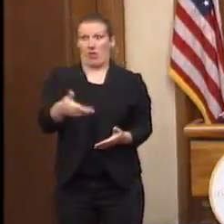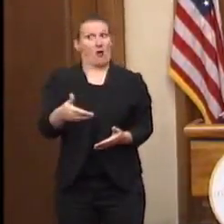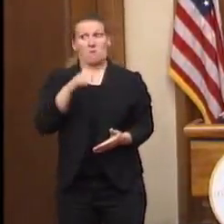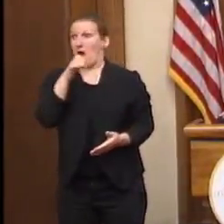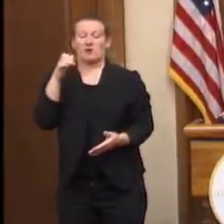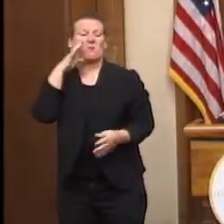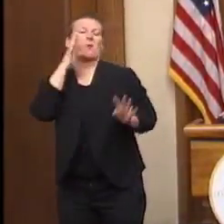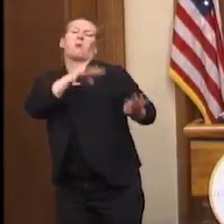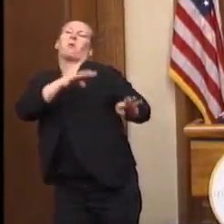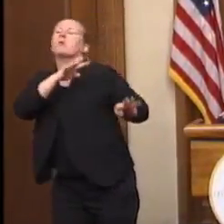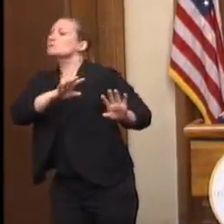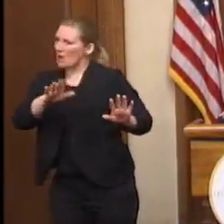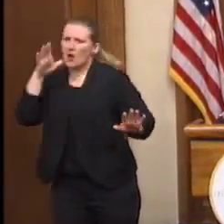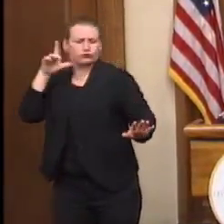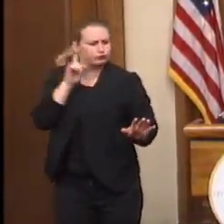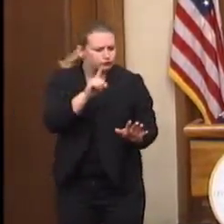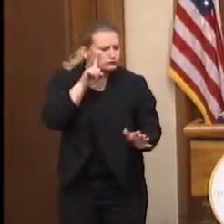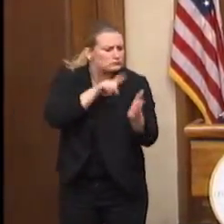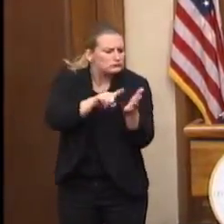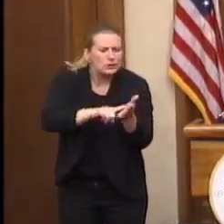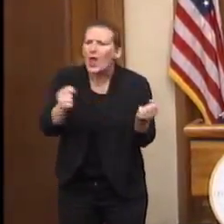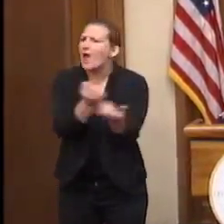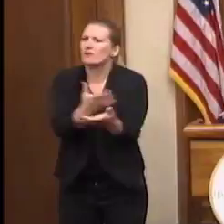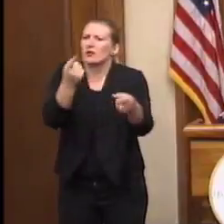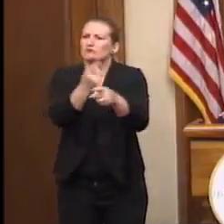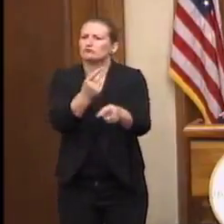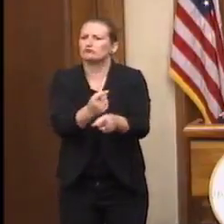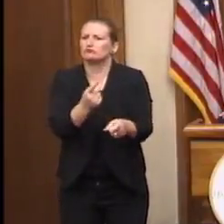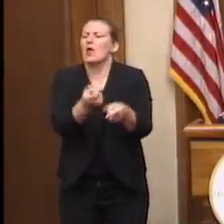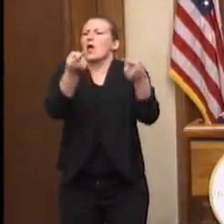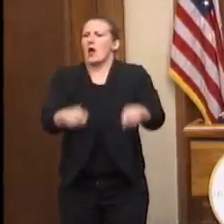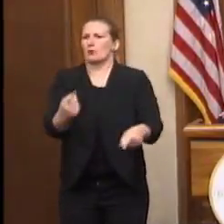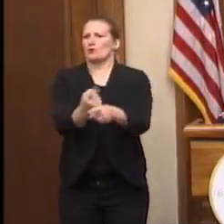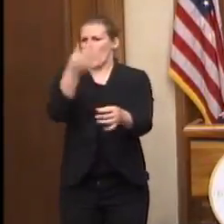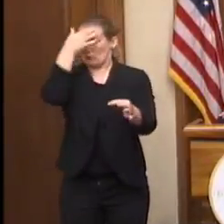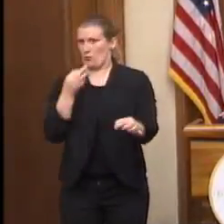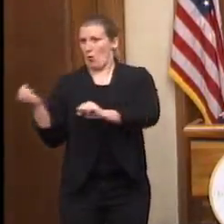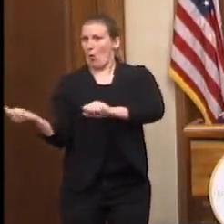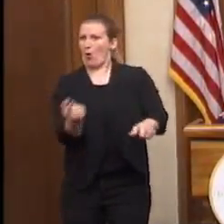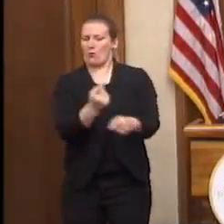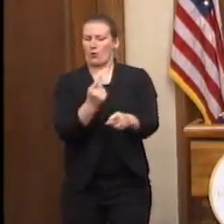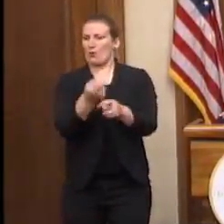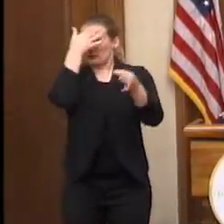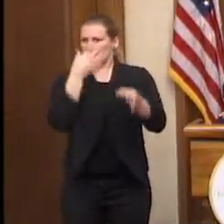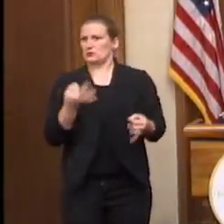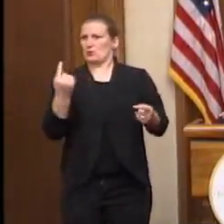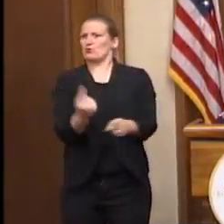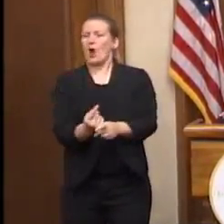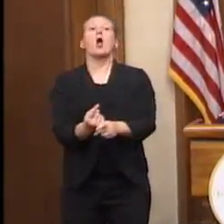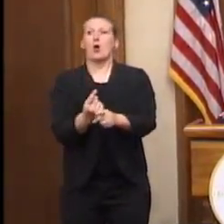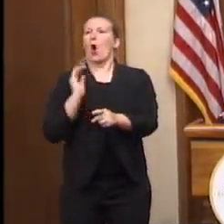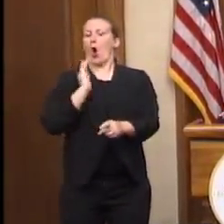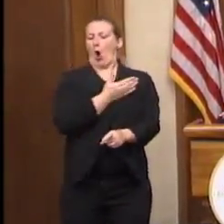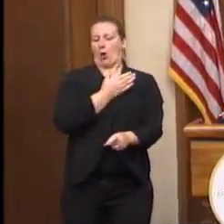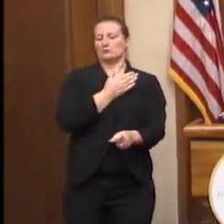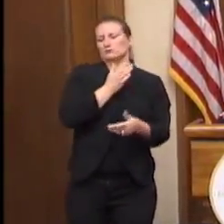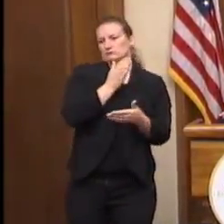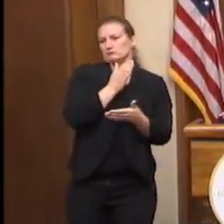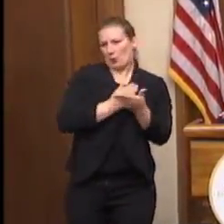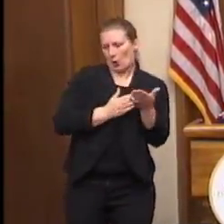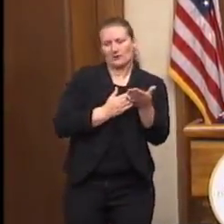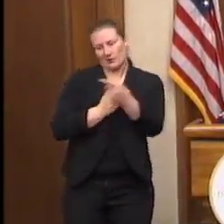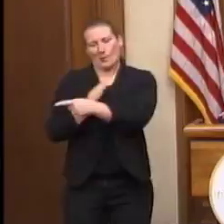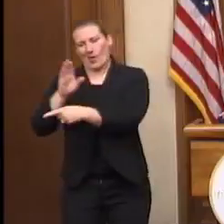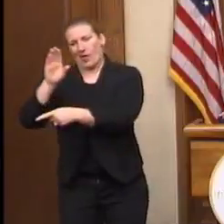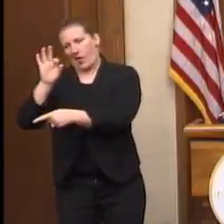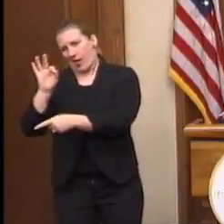properly, and that I will be there to make sure that all the proper decisions are made as the investigation progresses on our end. Of course, I won't